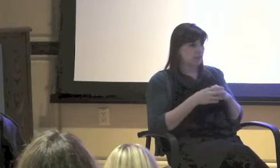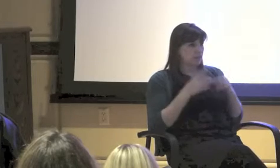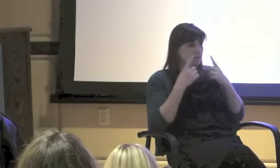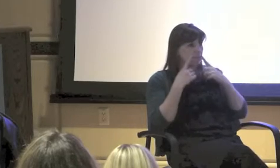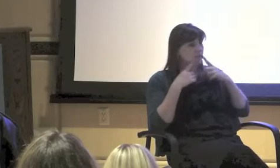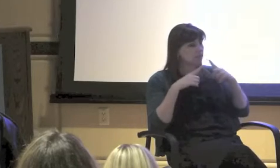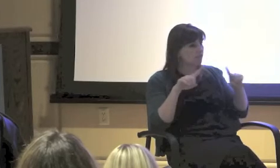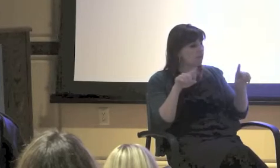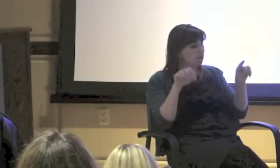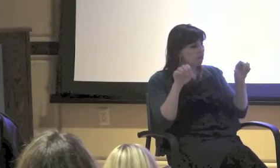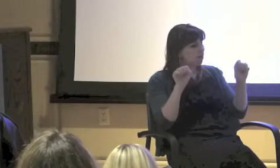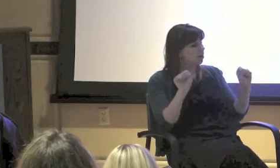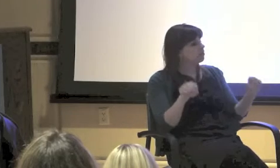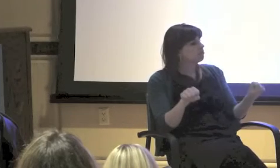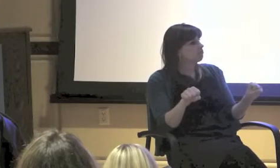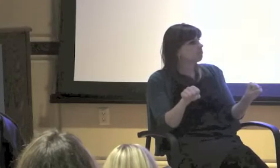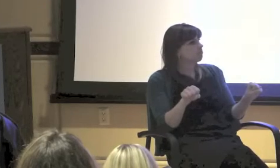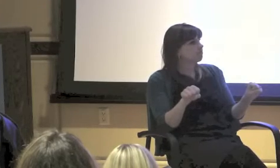success can be